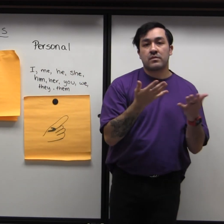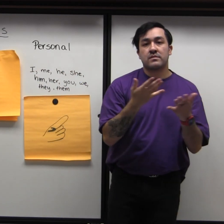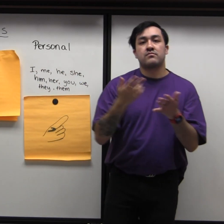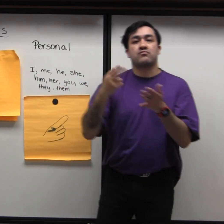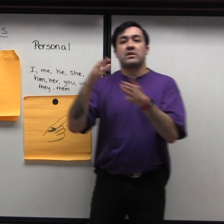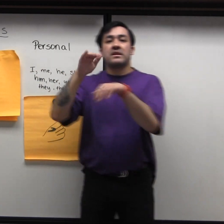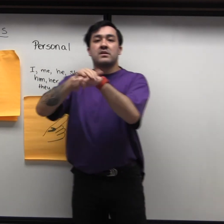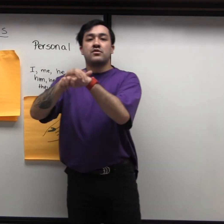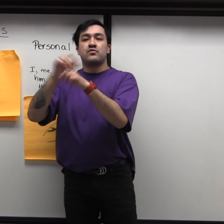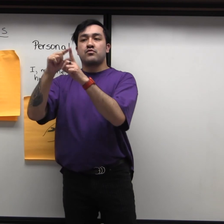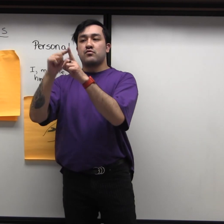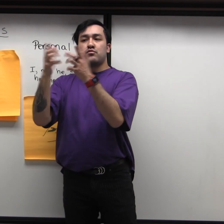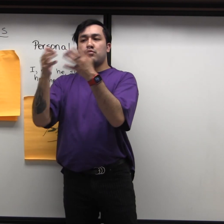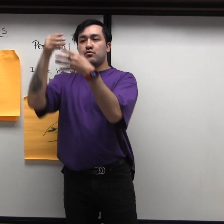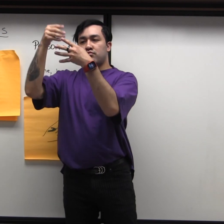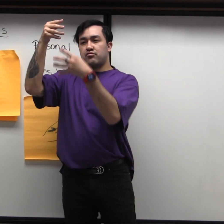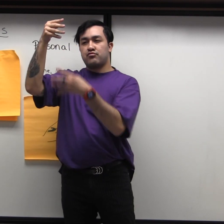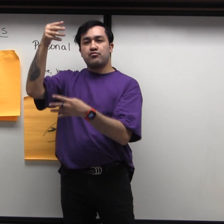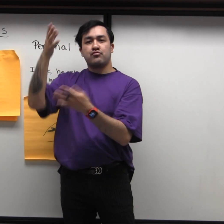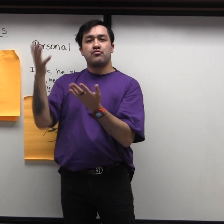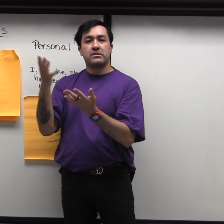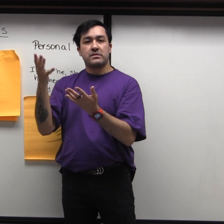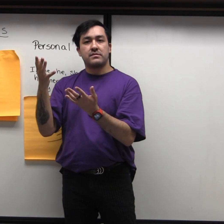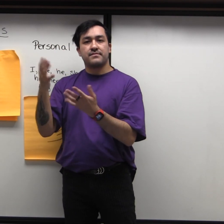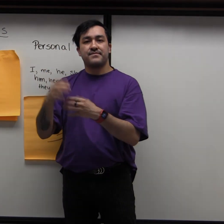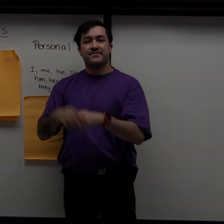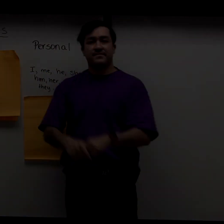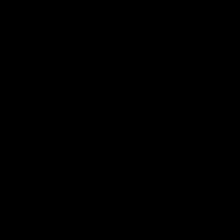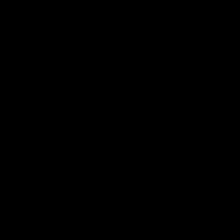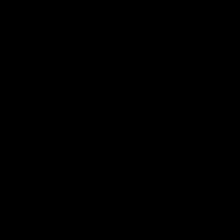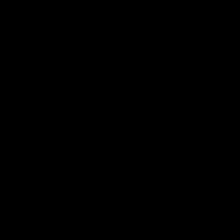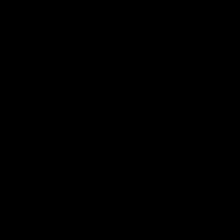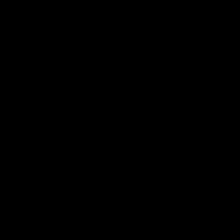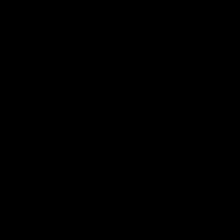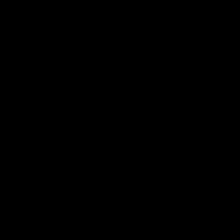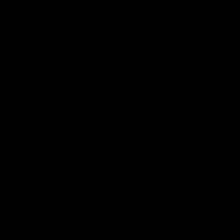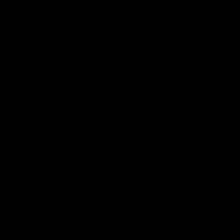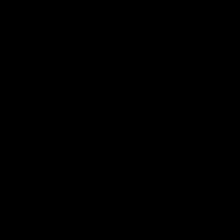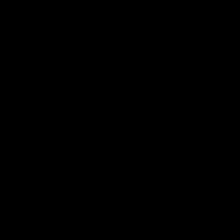talk about that hand shape and what English words are registered and activate when that happens.